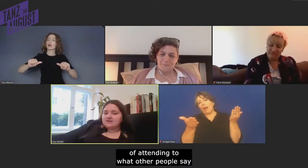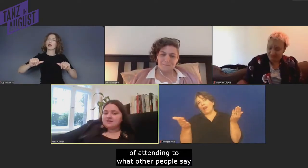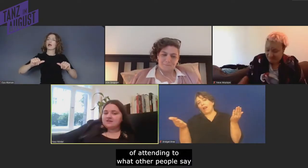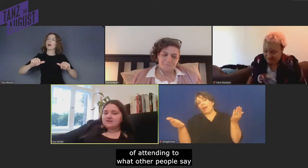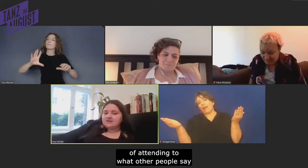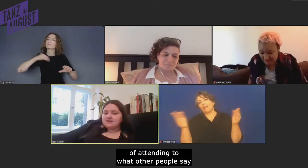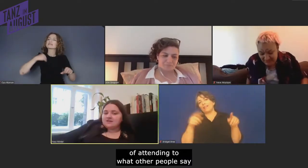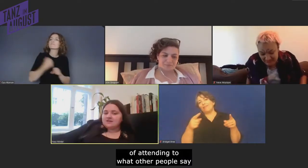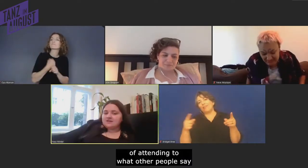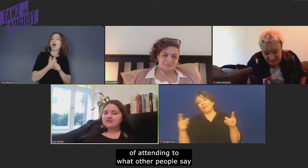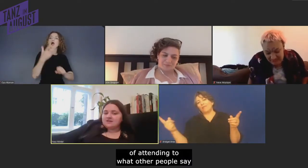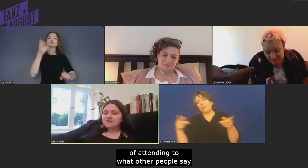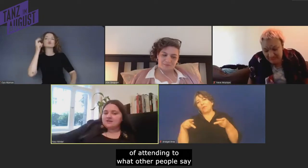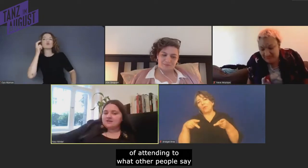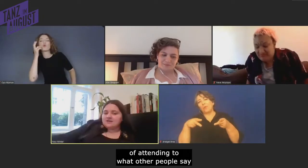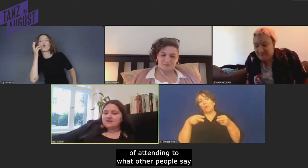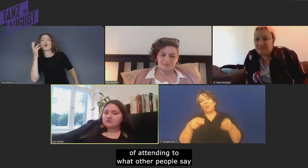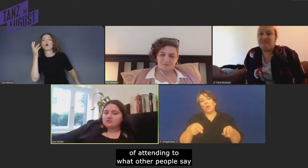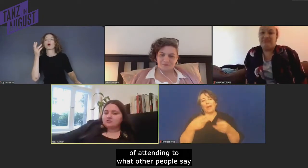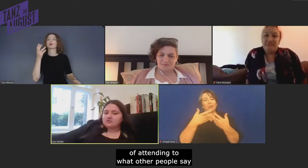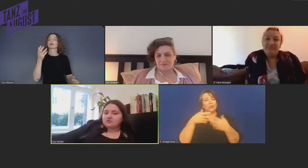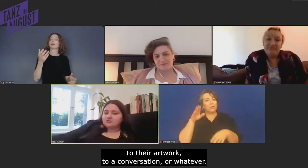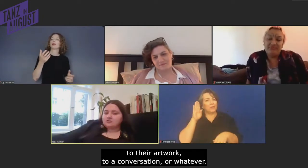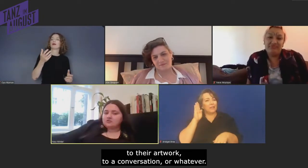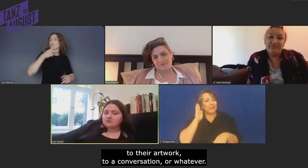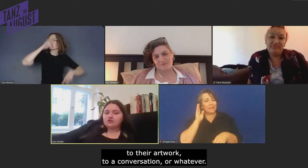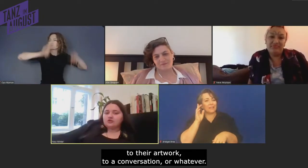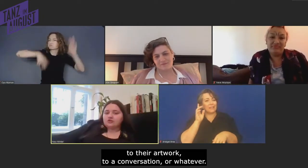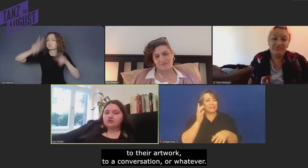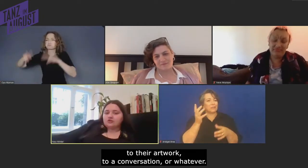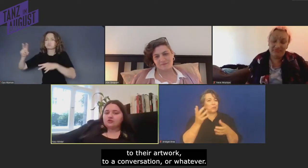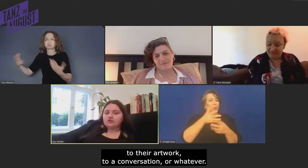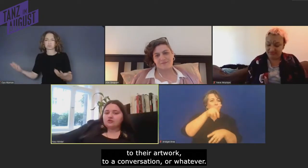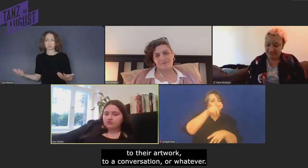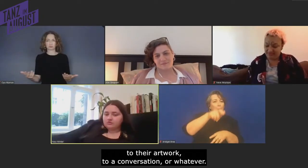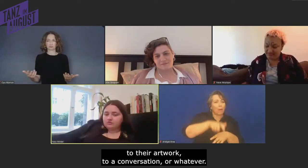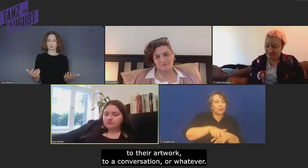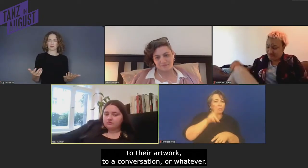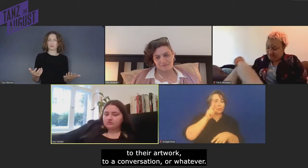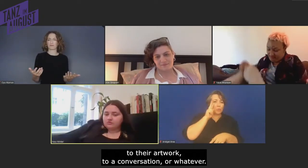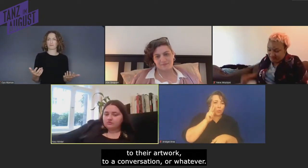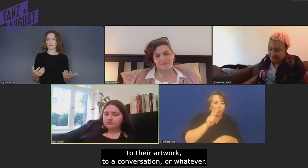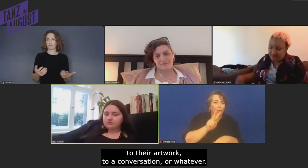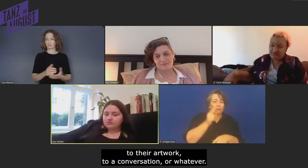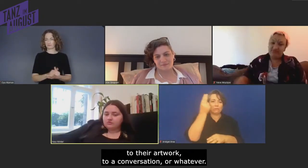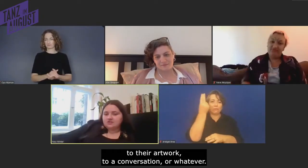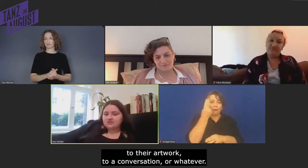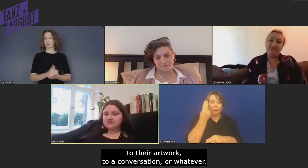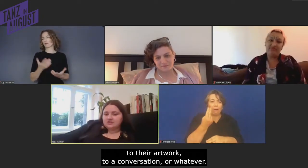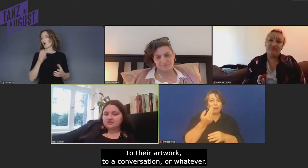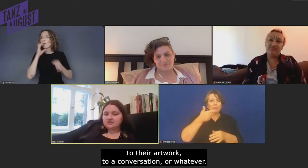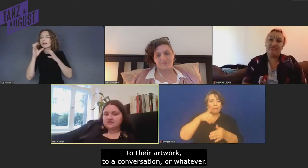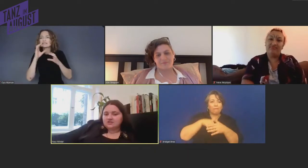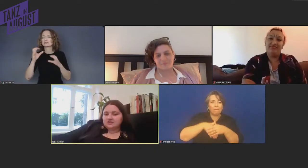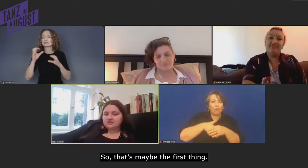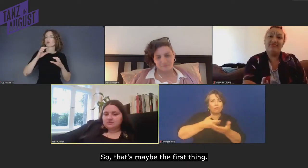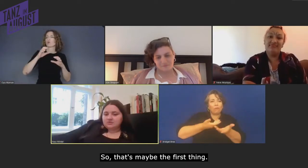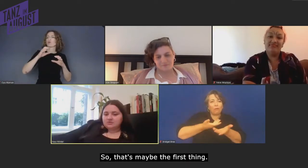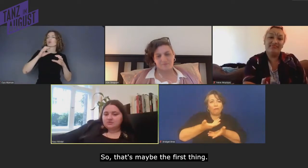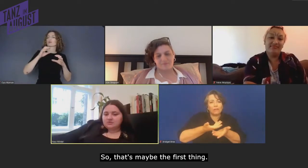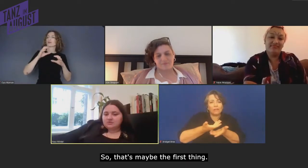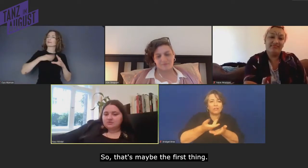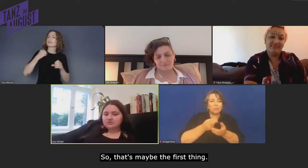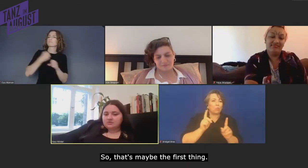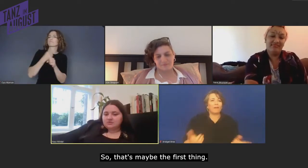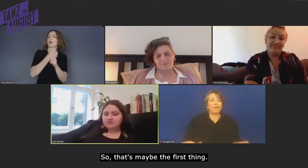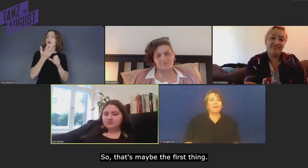attending to what other people say, to their artwork, to a conversation, whatever. So that's maybe the